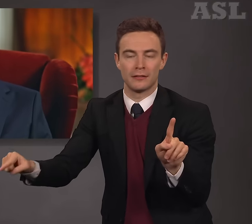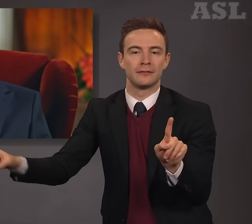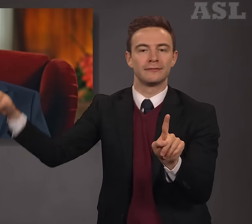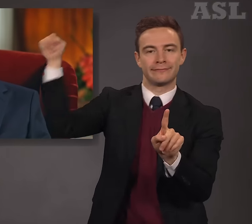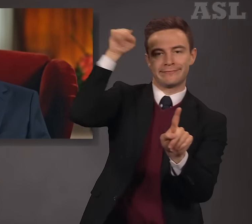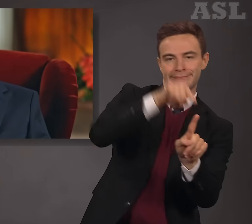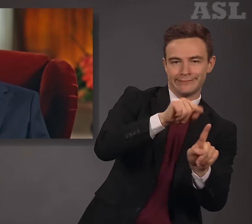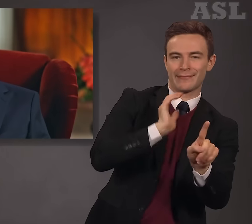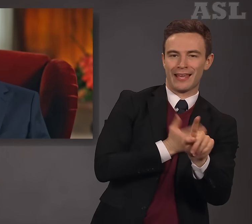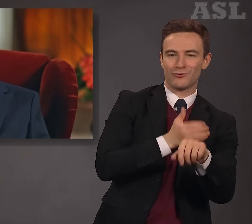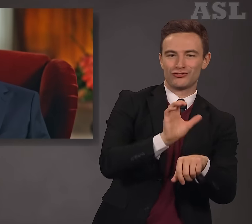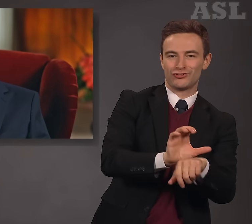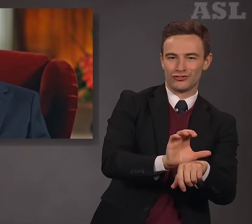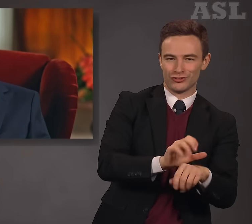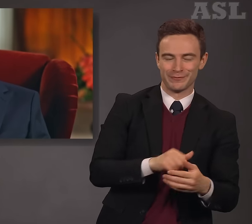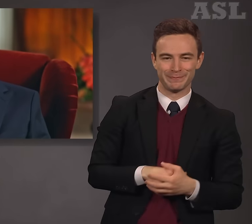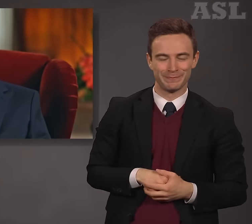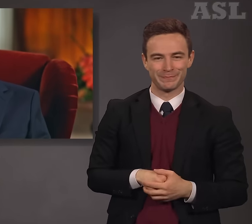death.